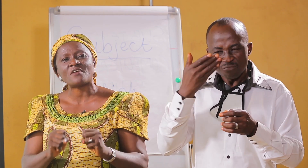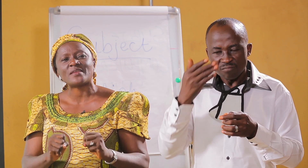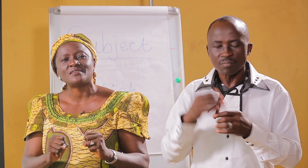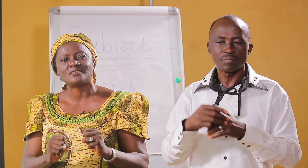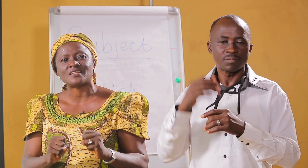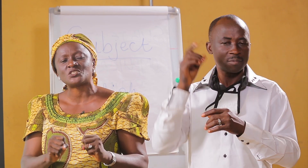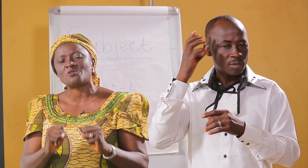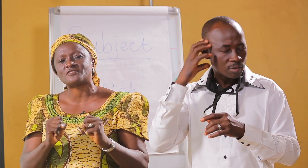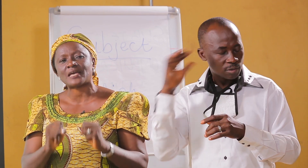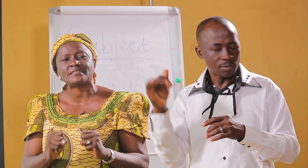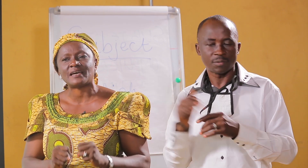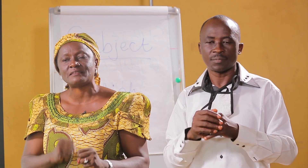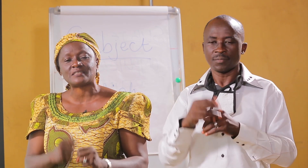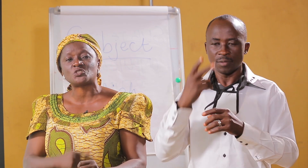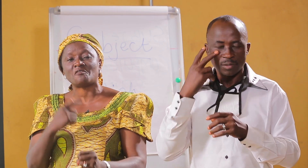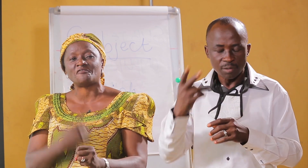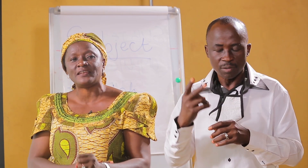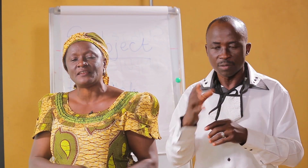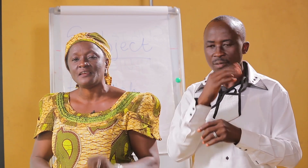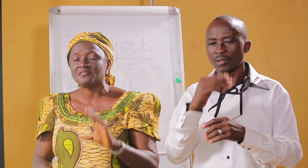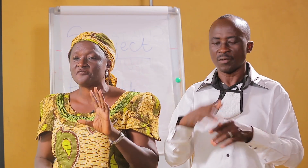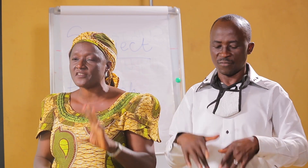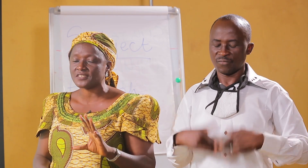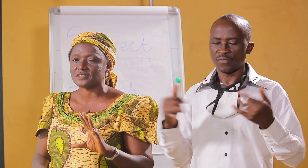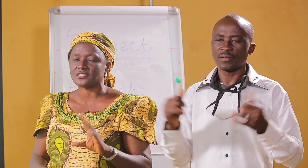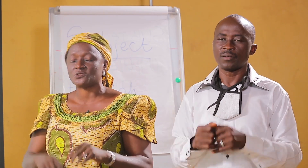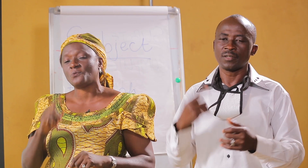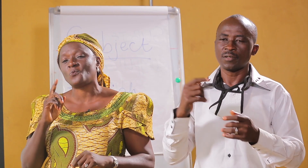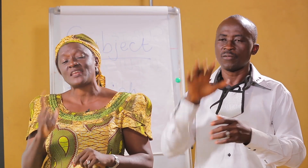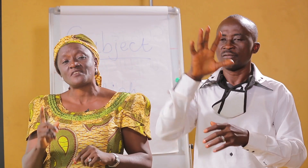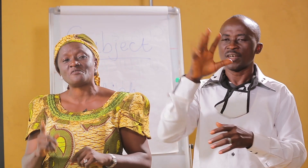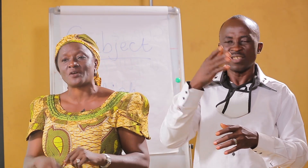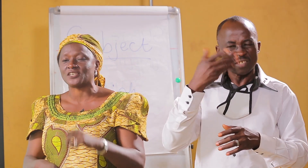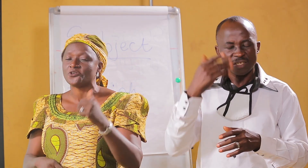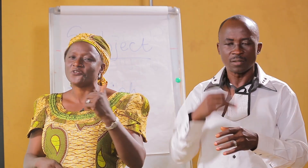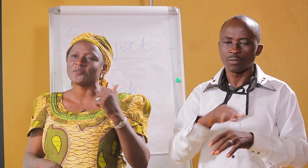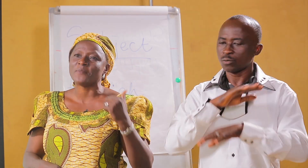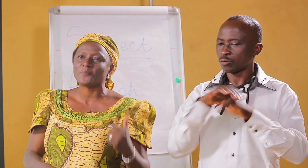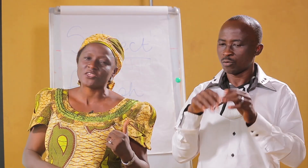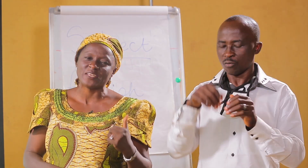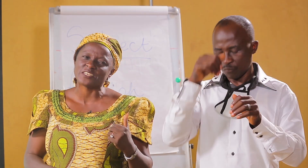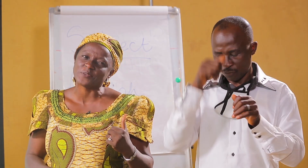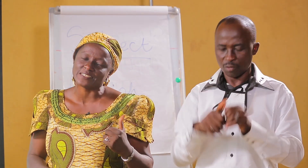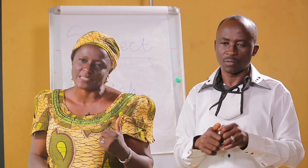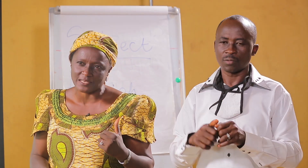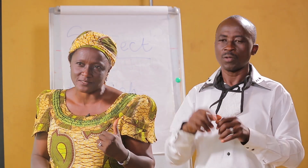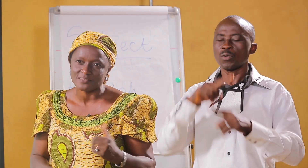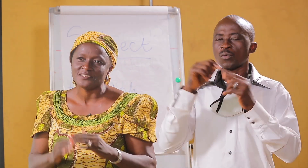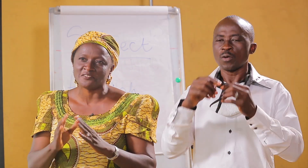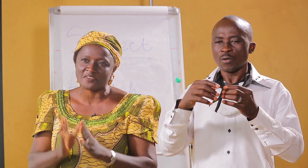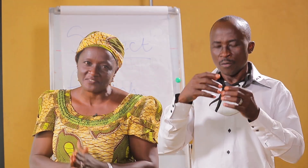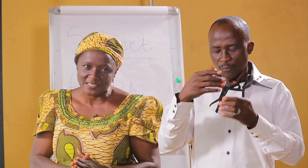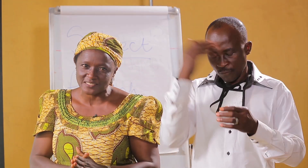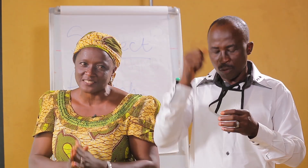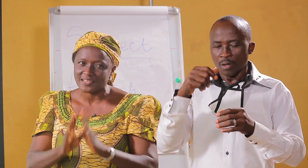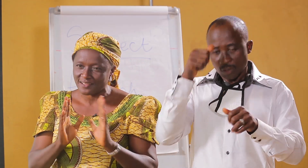of hearing, sense of sight, and the sense of feeling, the 5 senses. Whenever you forget, remember your integrated science.